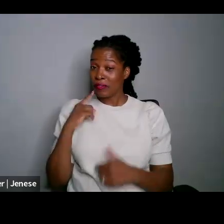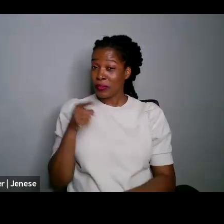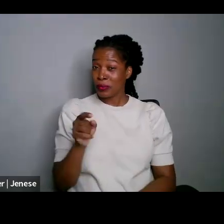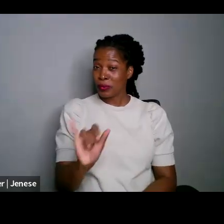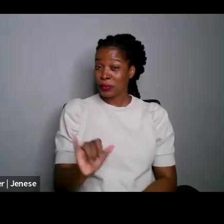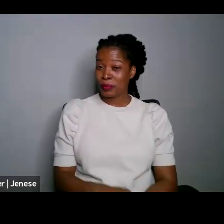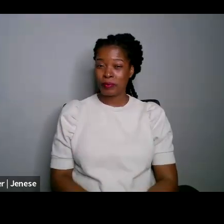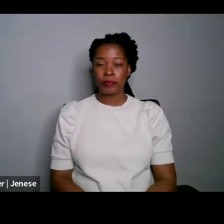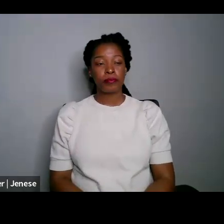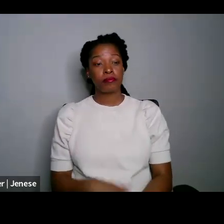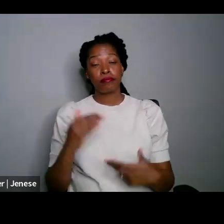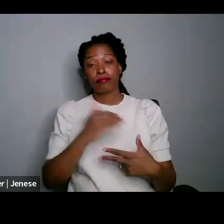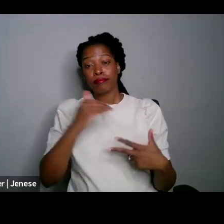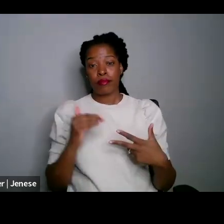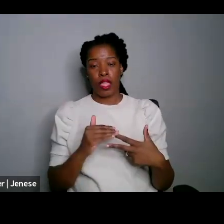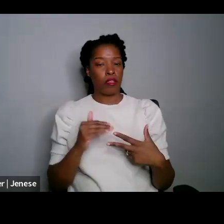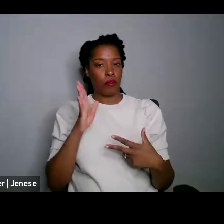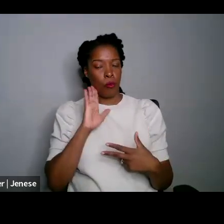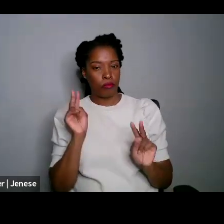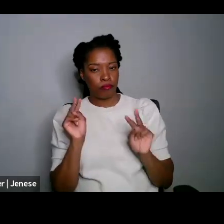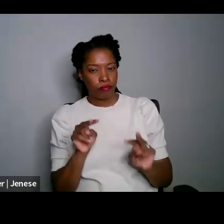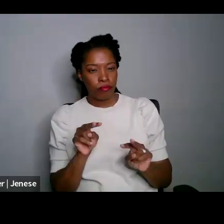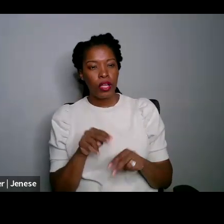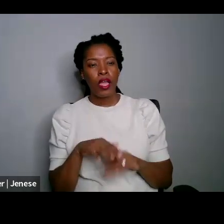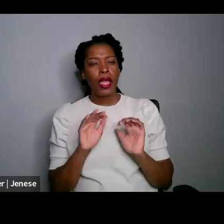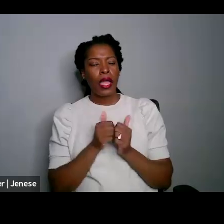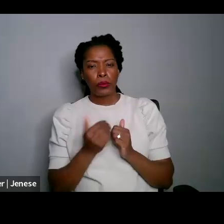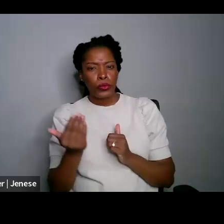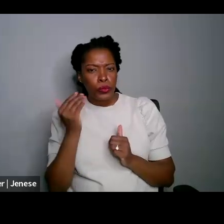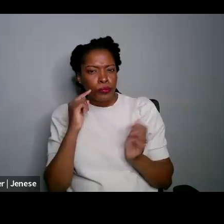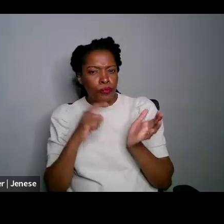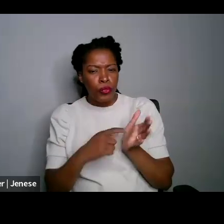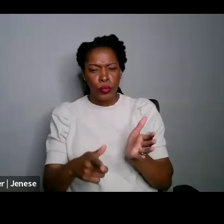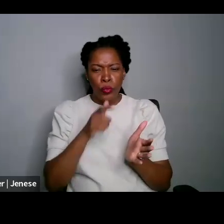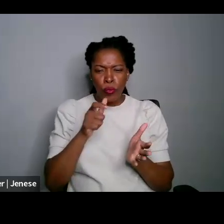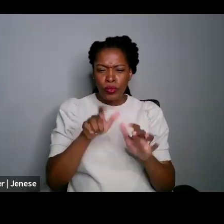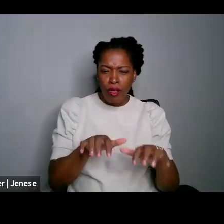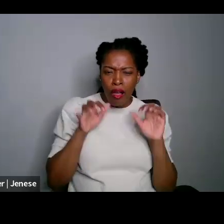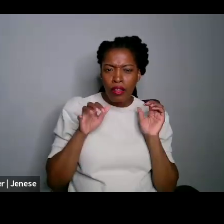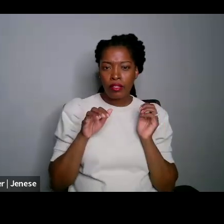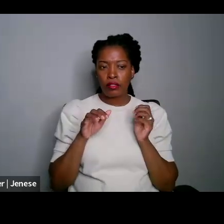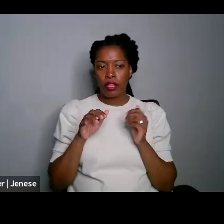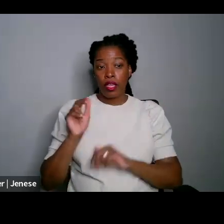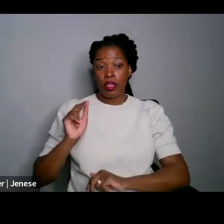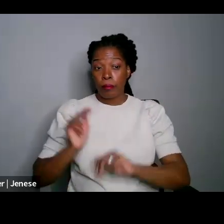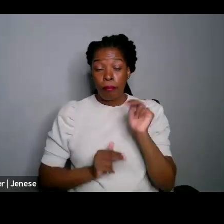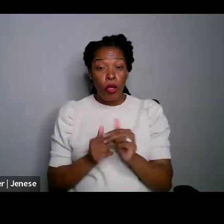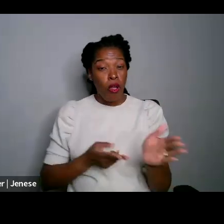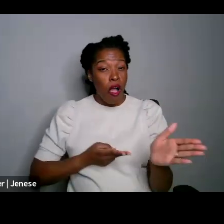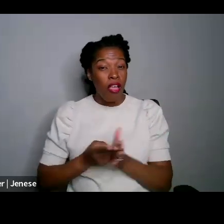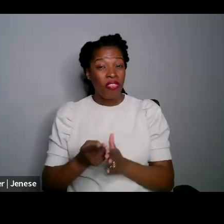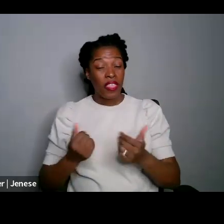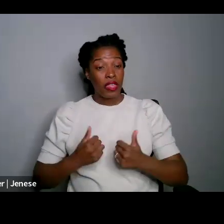talk through how to know your audience, how to build an authentic presence, how to create content that